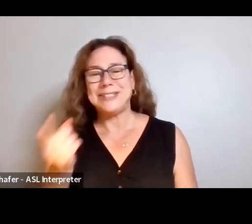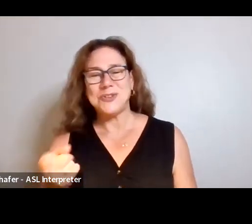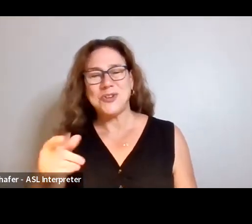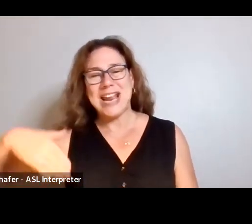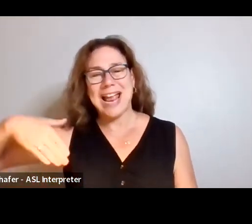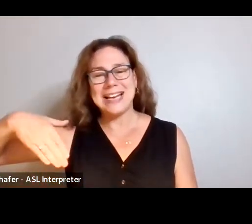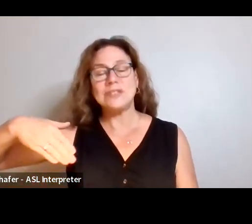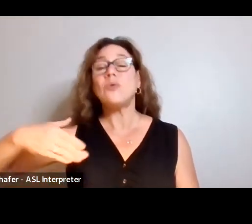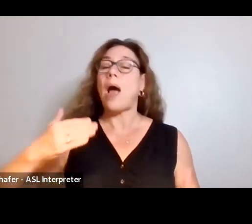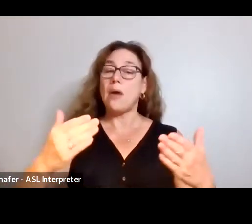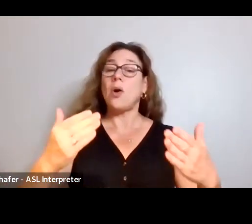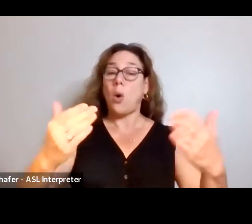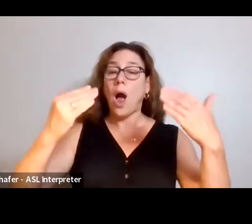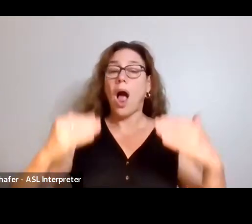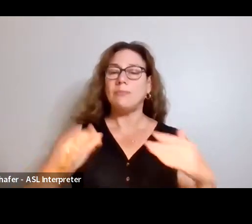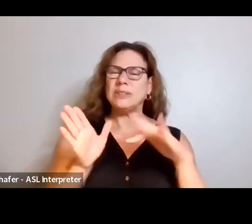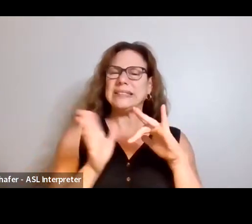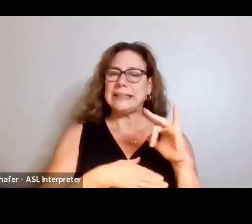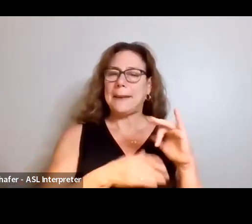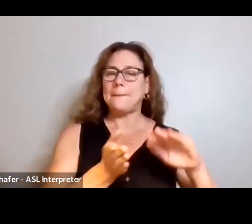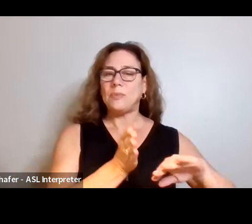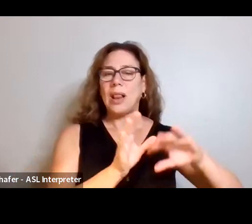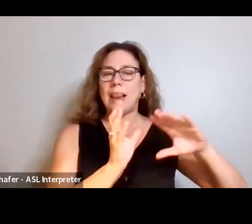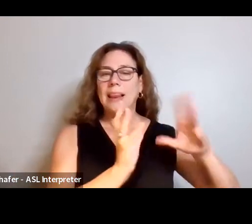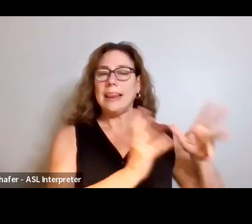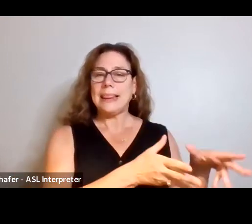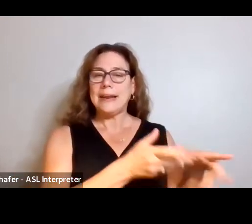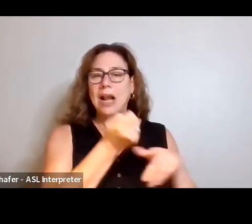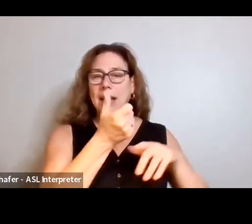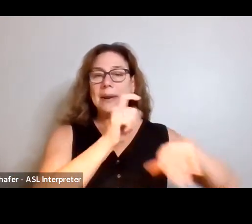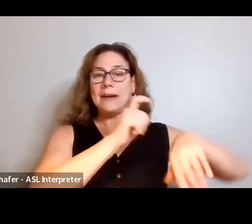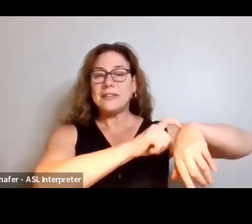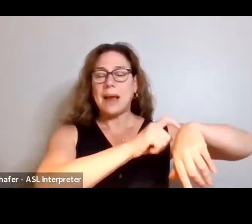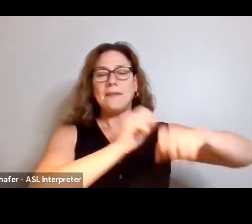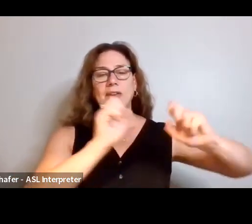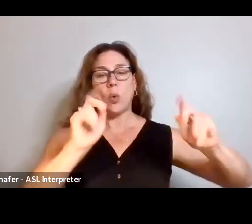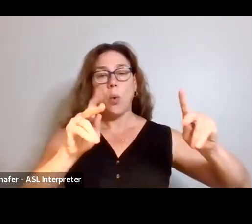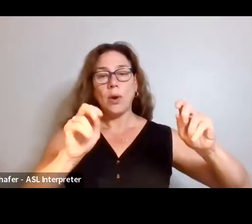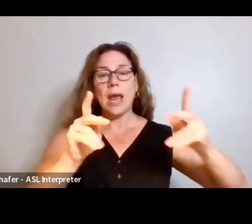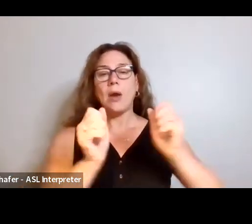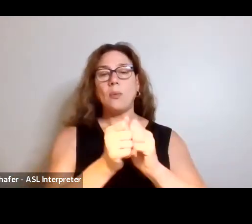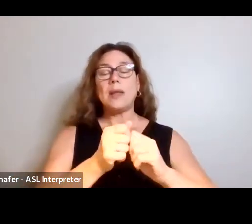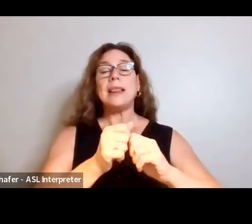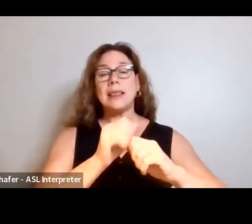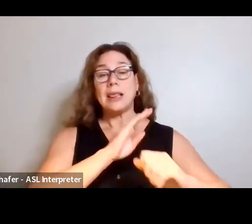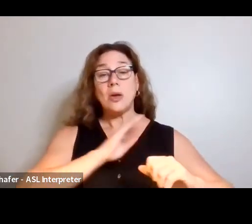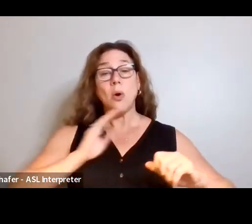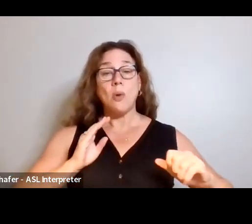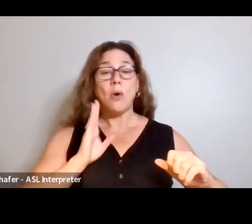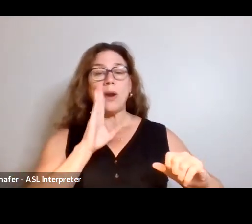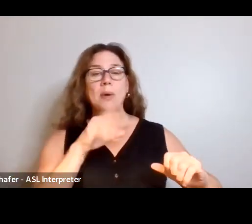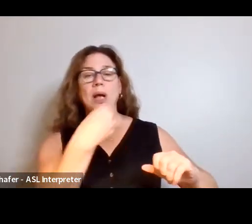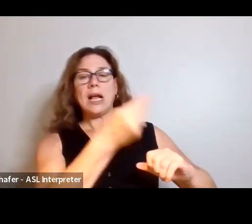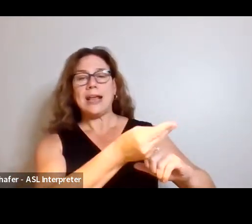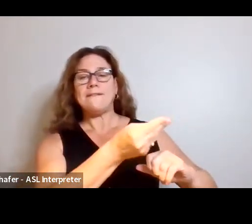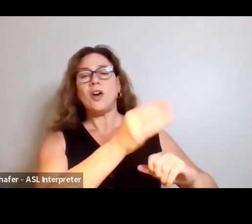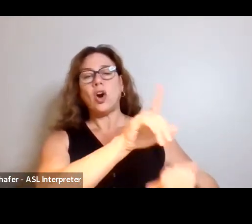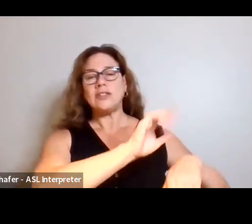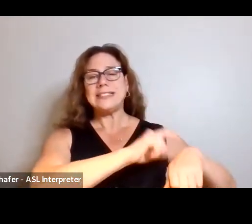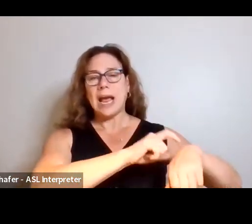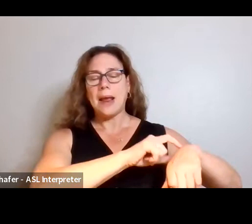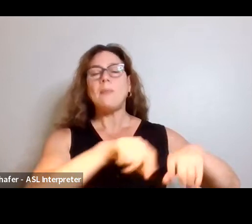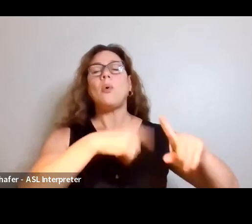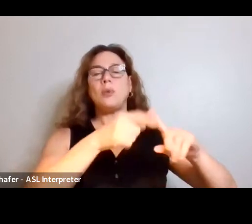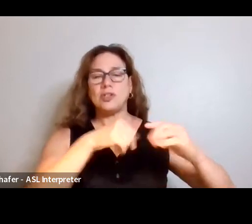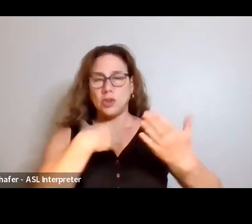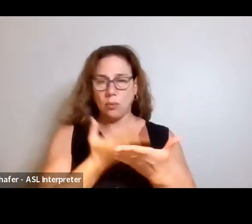going to be moving on if that's okay. We will leave a little time if it's okay with the board that we'll give her time when she gets here. Okay. All right. So